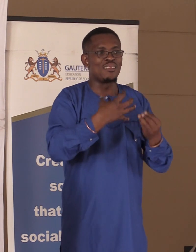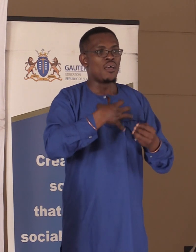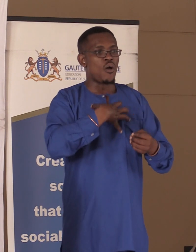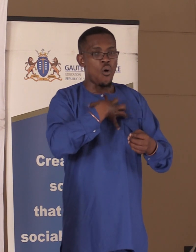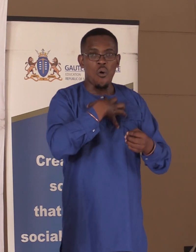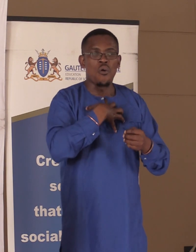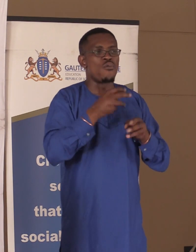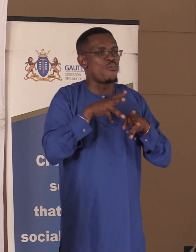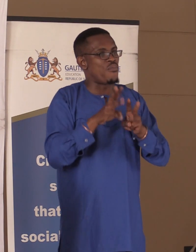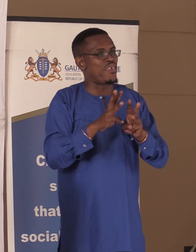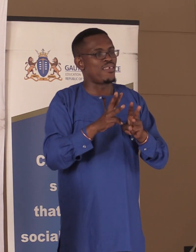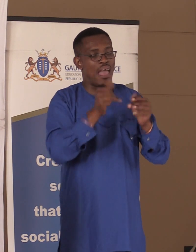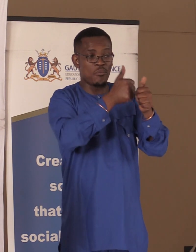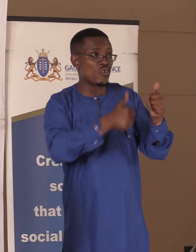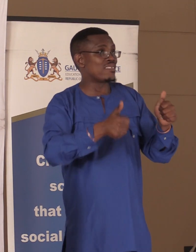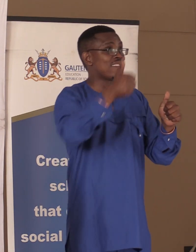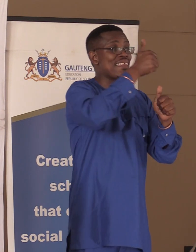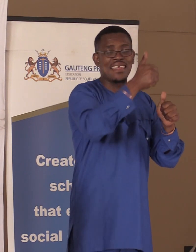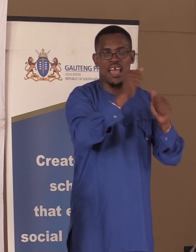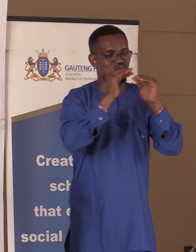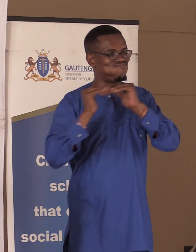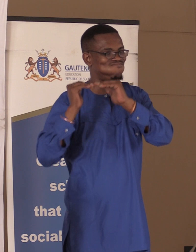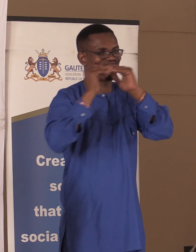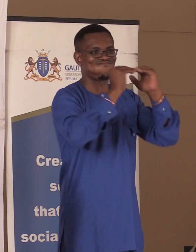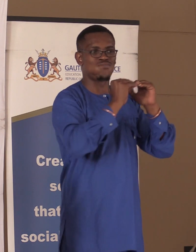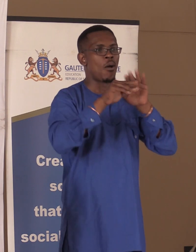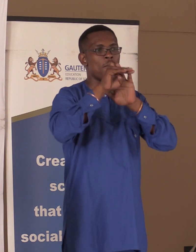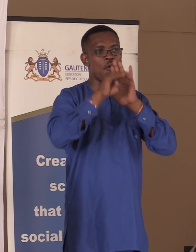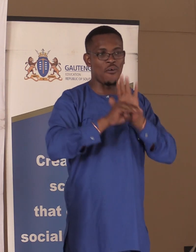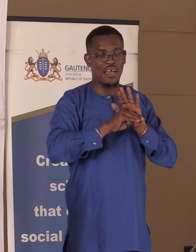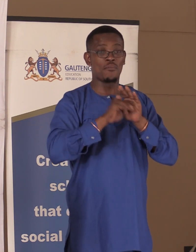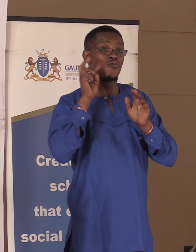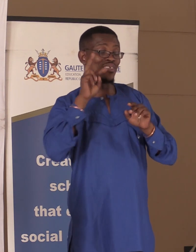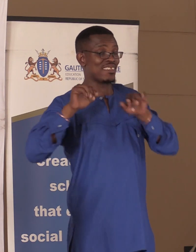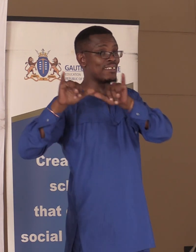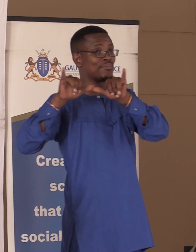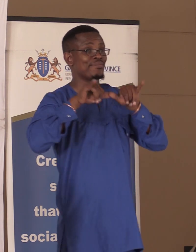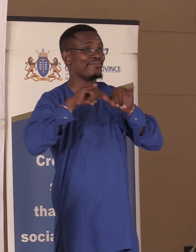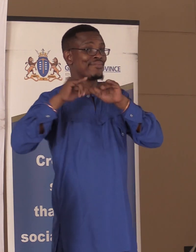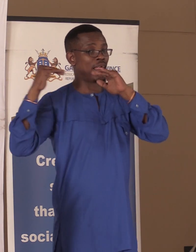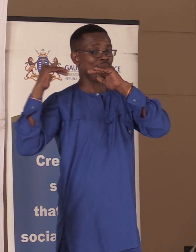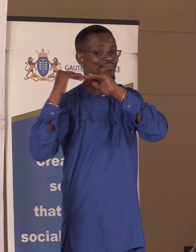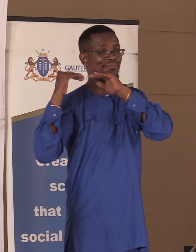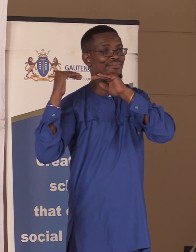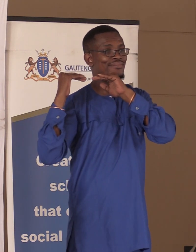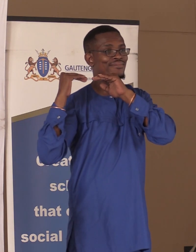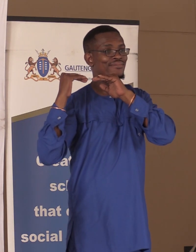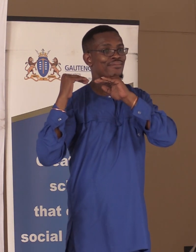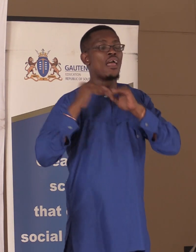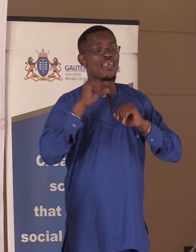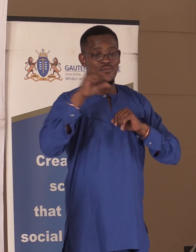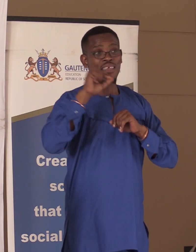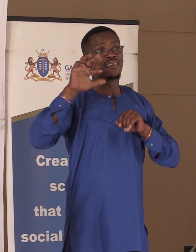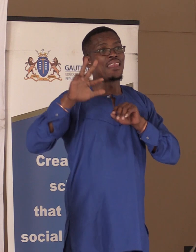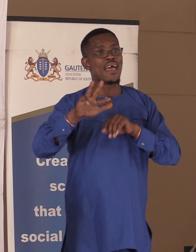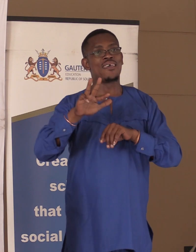program directors. I'm not senior to him, we're equal. You can even look at our height that we are the same. He's a grade 9